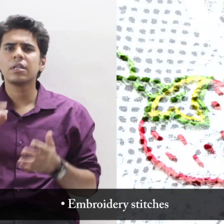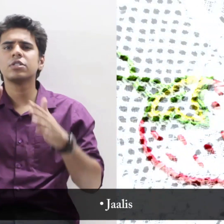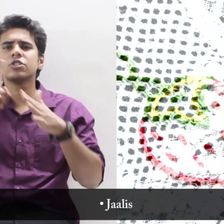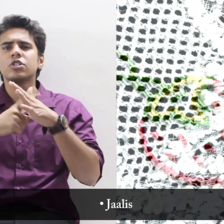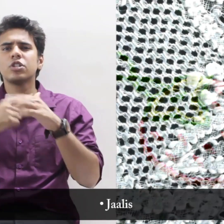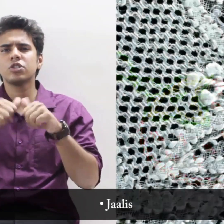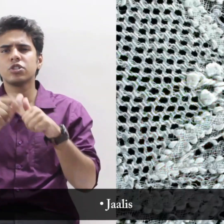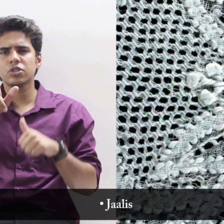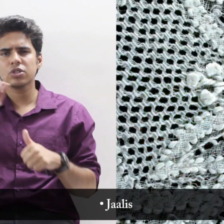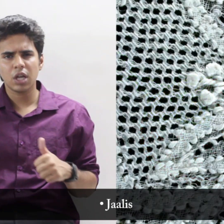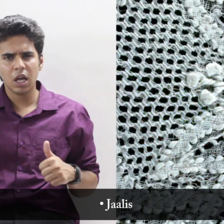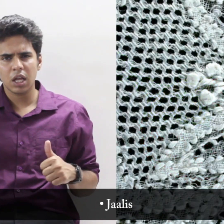jalis,